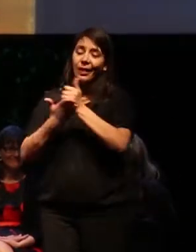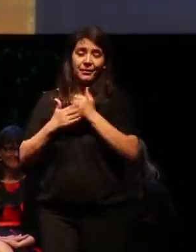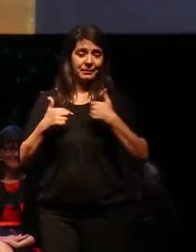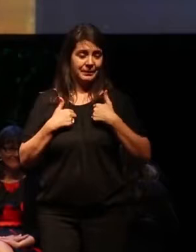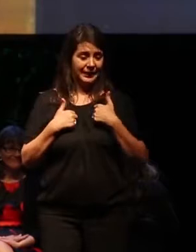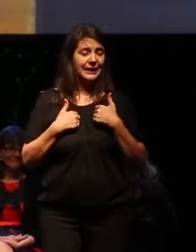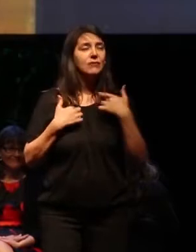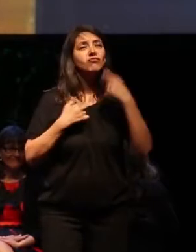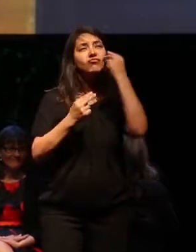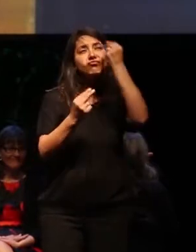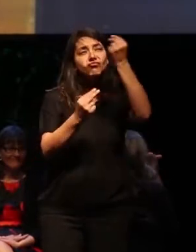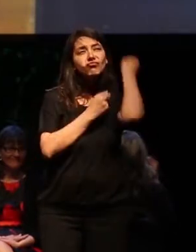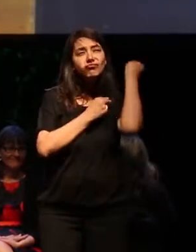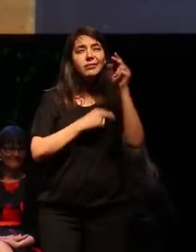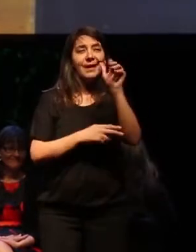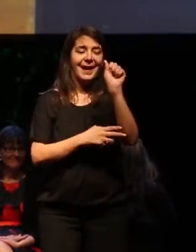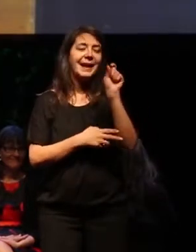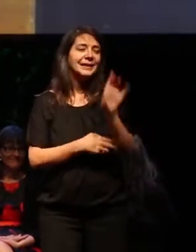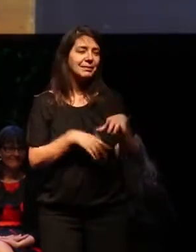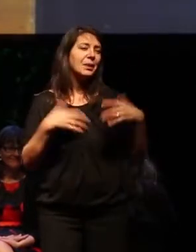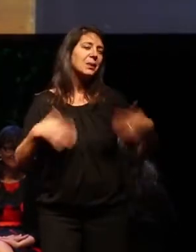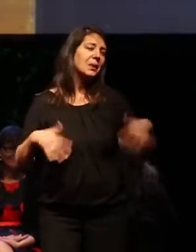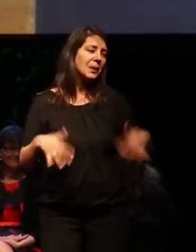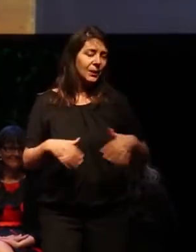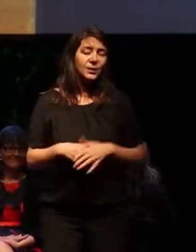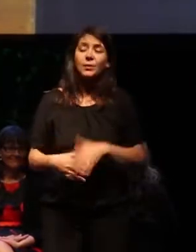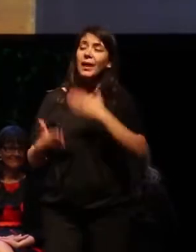ASDB an unforgettable experience.